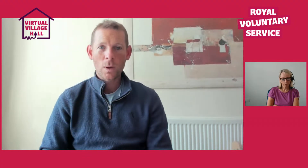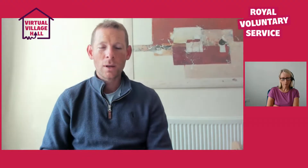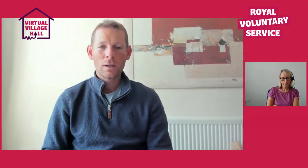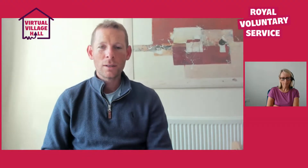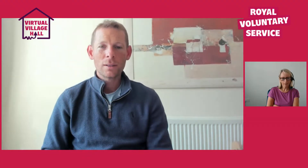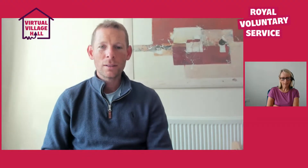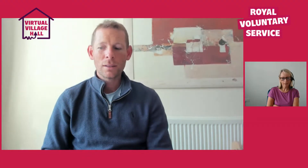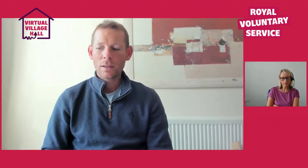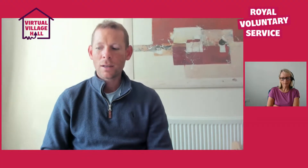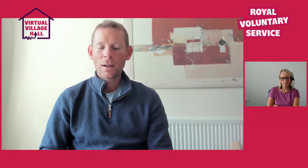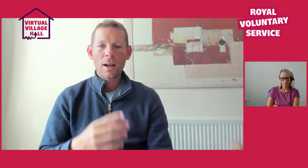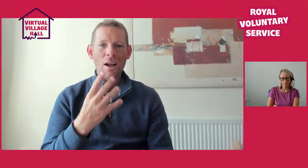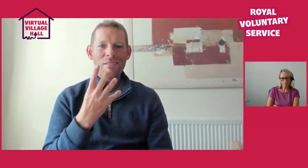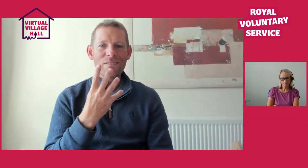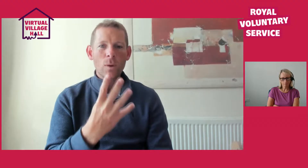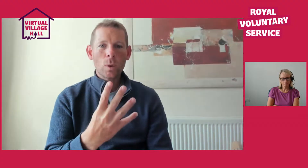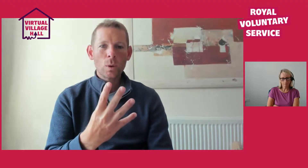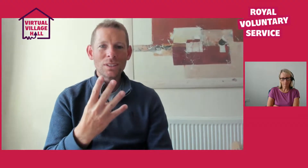Number 4 coming up again.